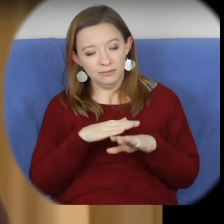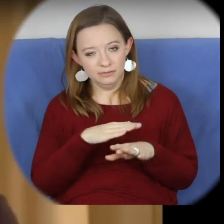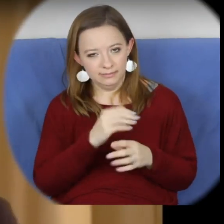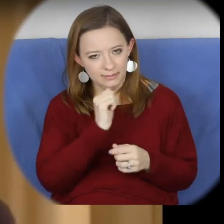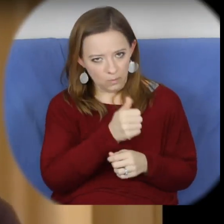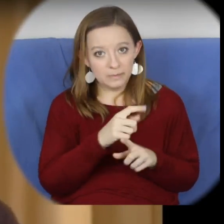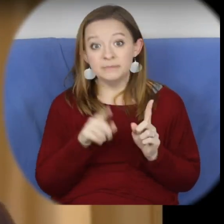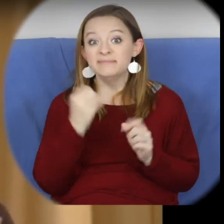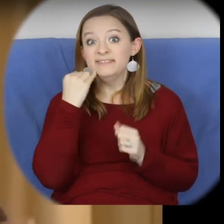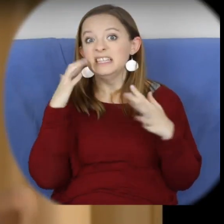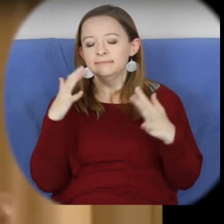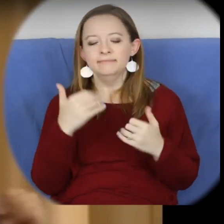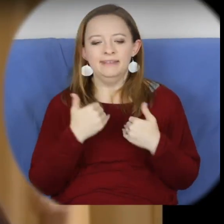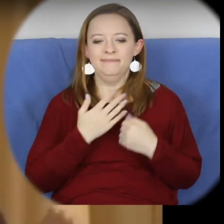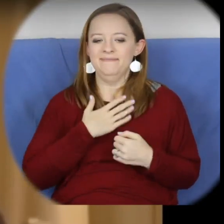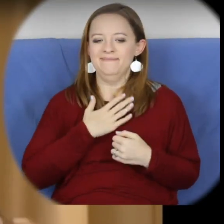Plus, if